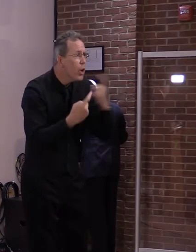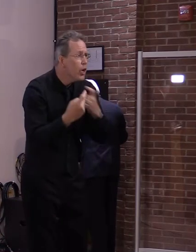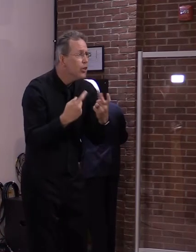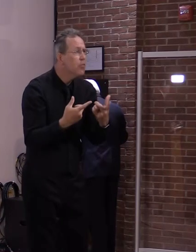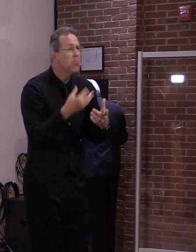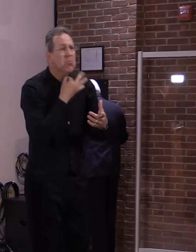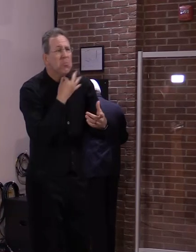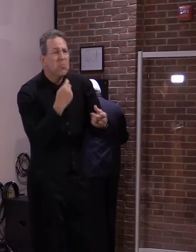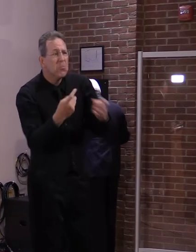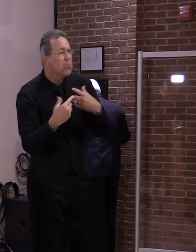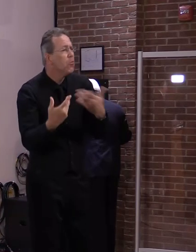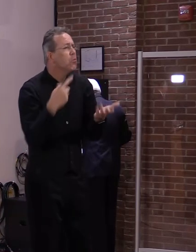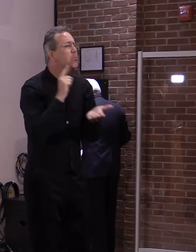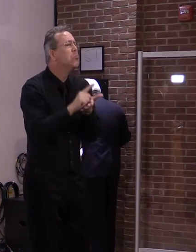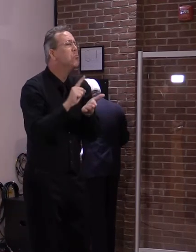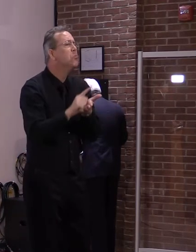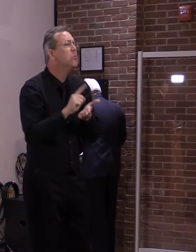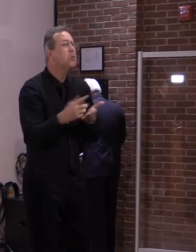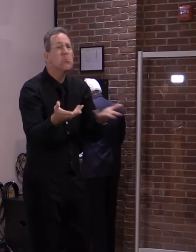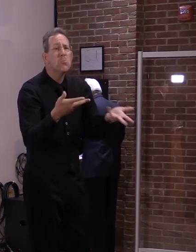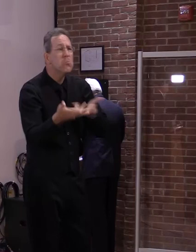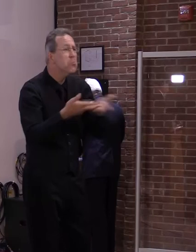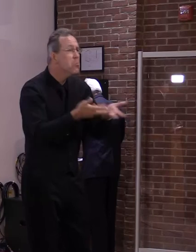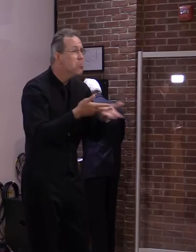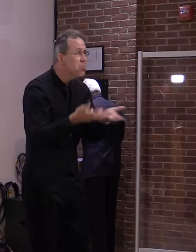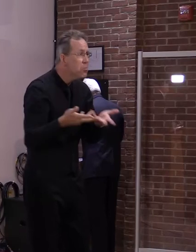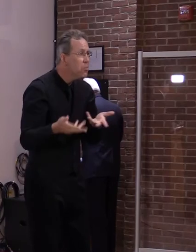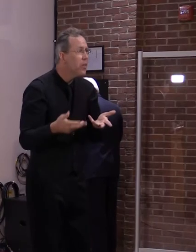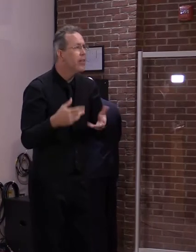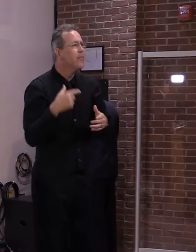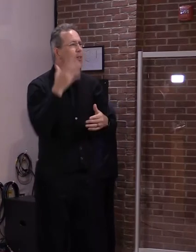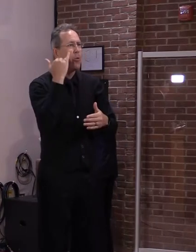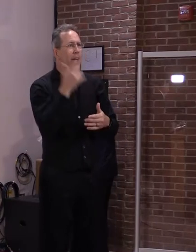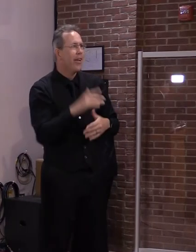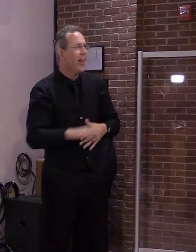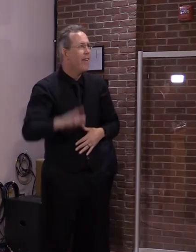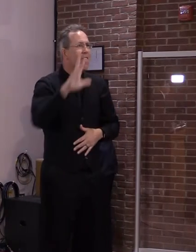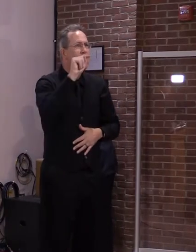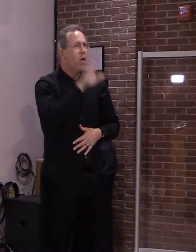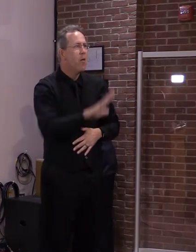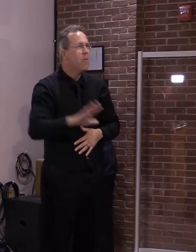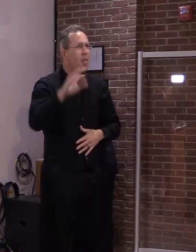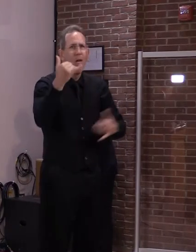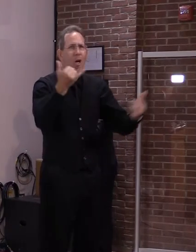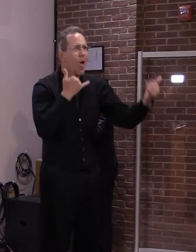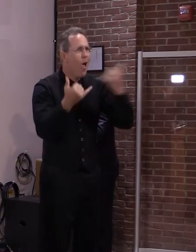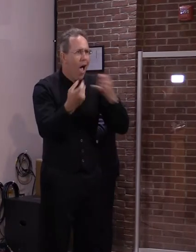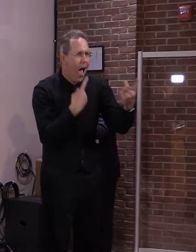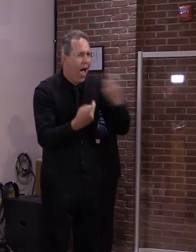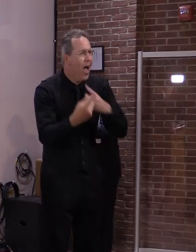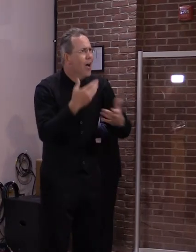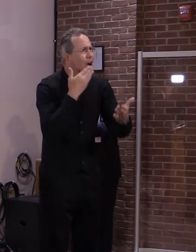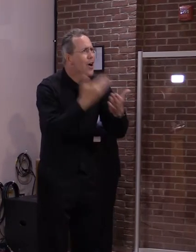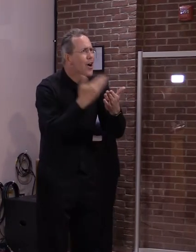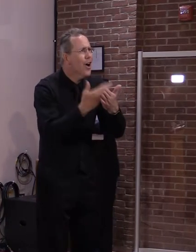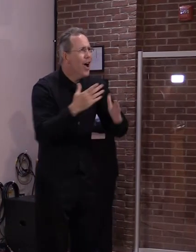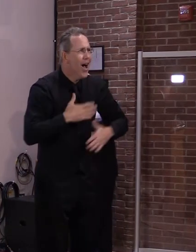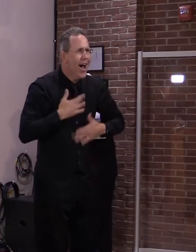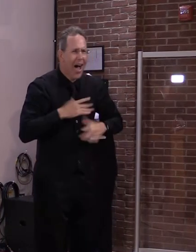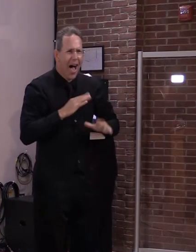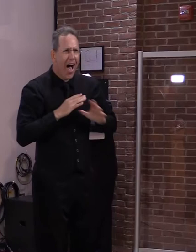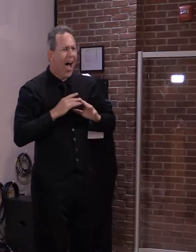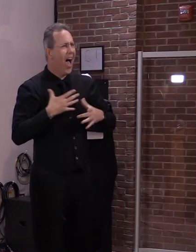incredibly beneficial that more outlets from across the state have had access to these briefings, and we want to